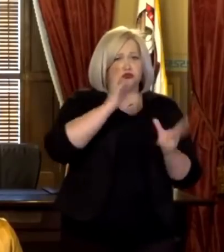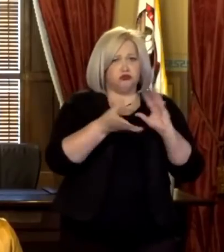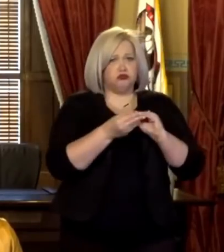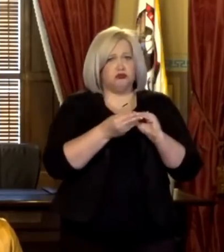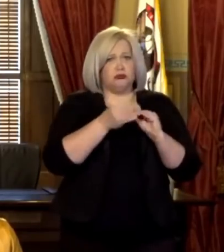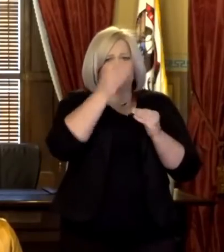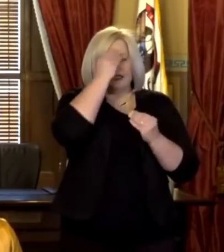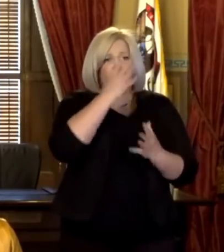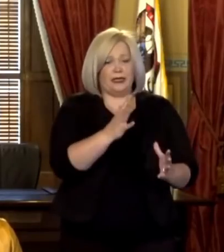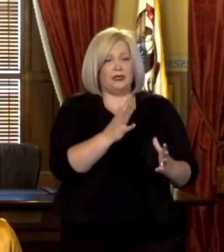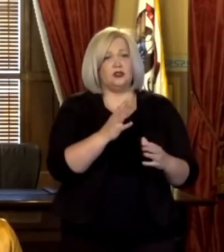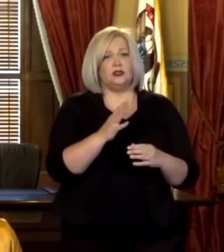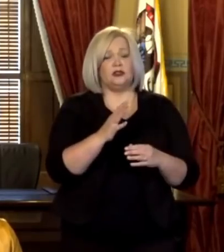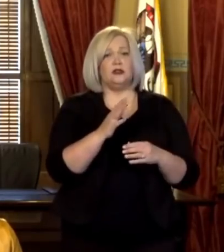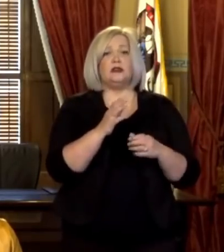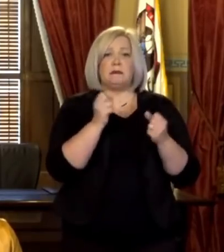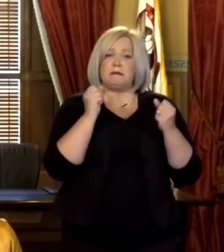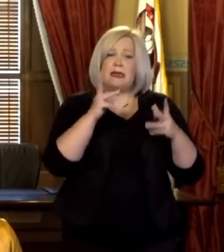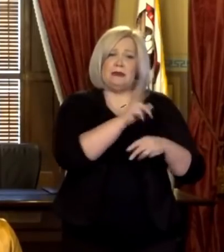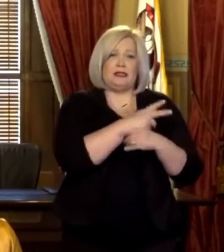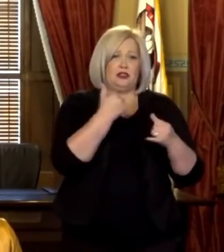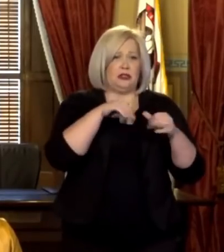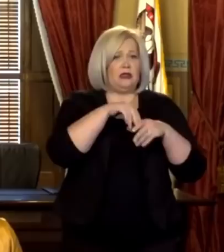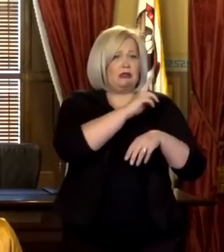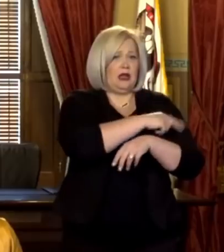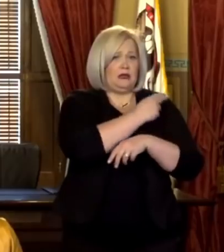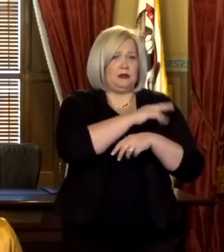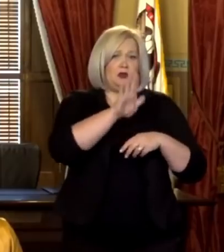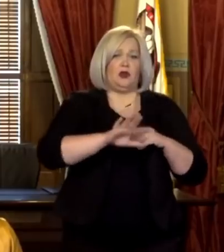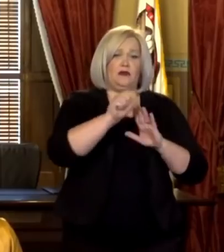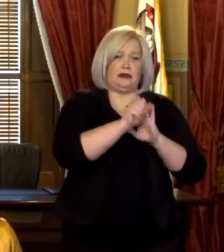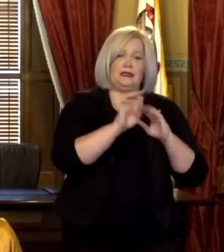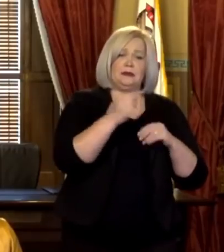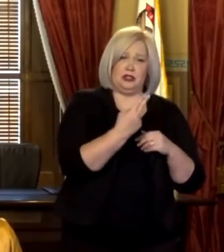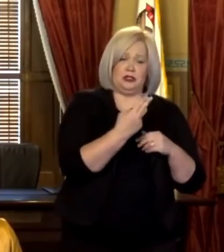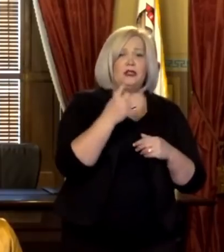3,768 patients hospitalized for COVID-19 across the state.